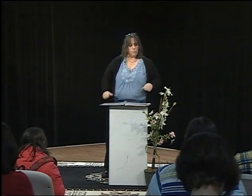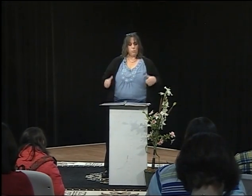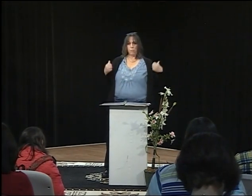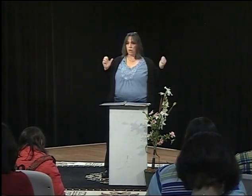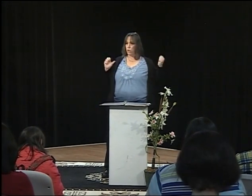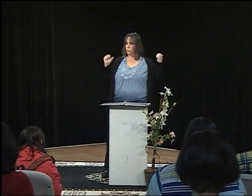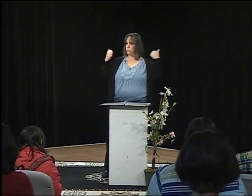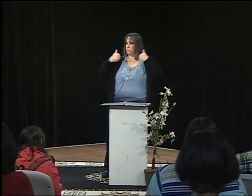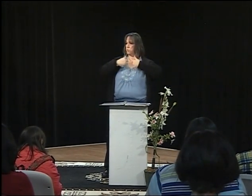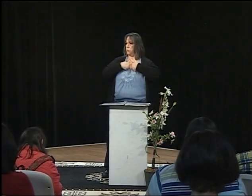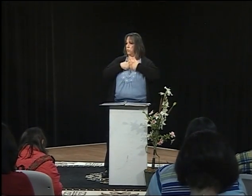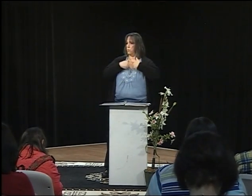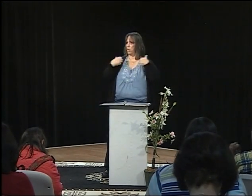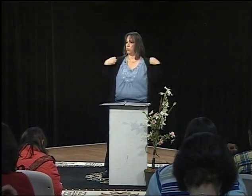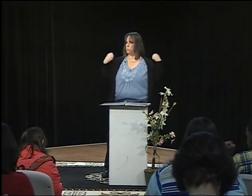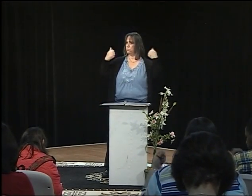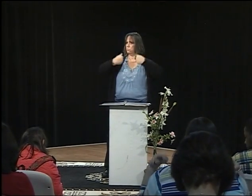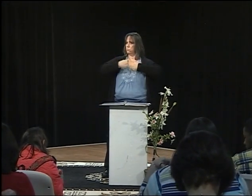My coat, I'm just pulling on my coat.